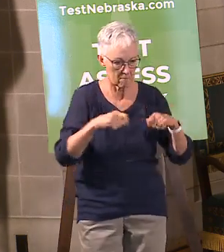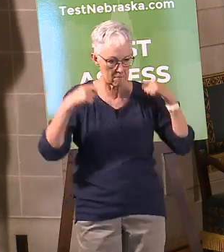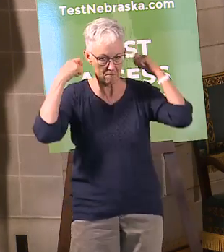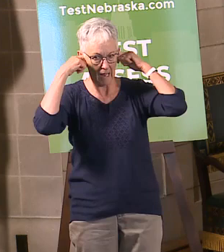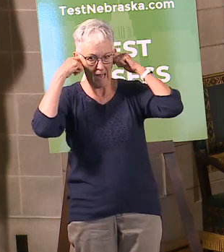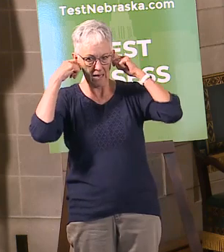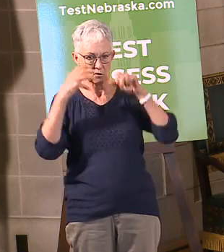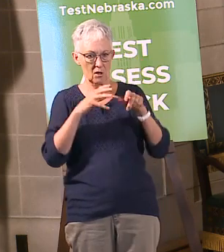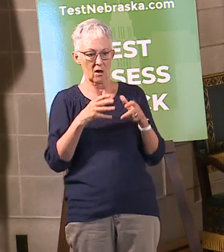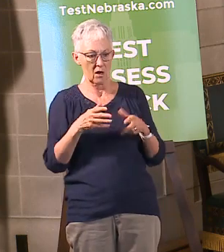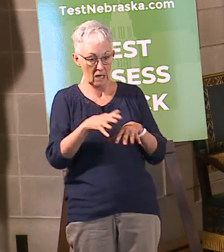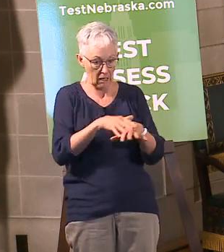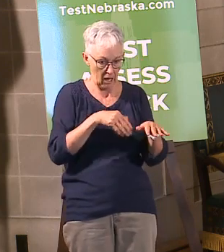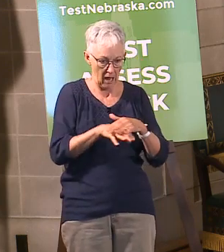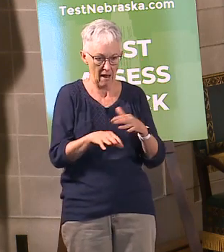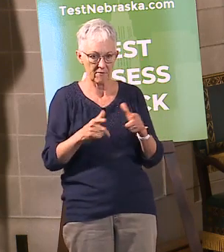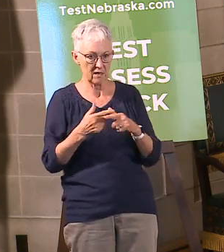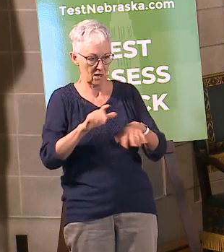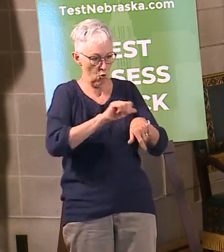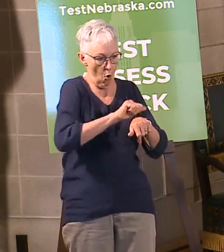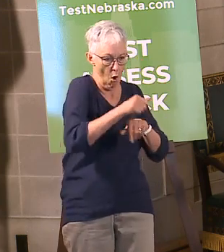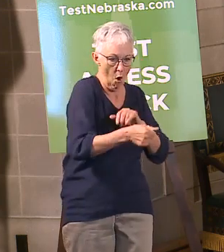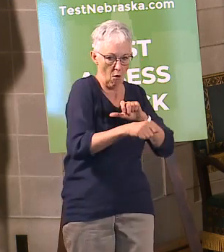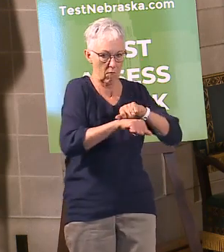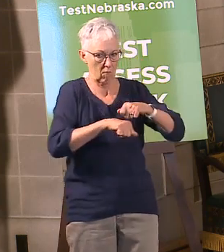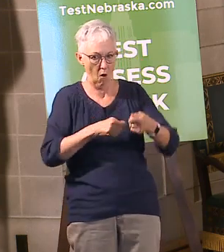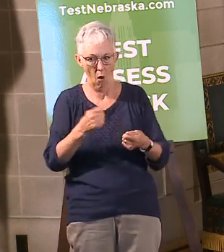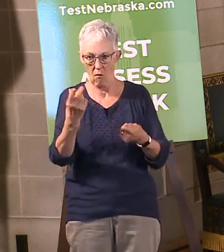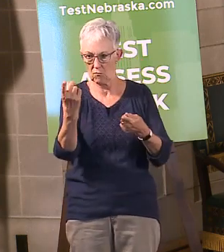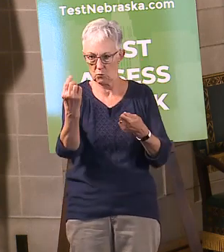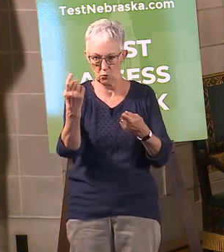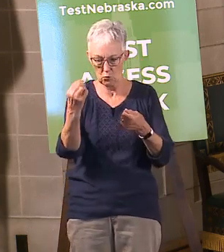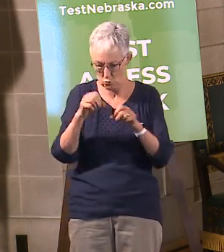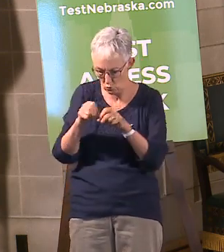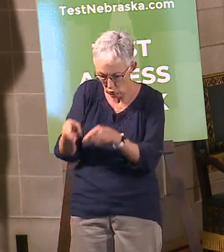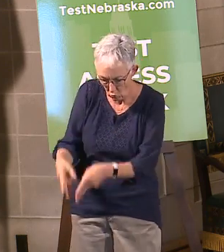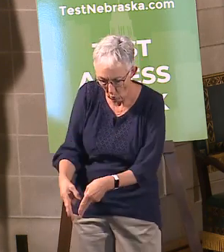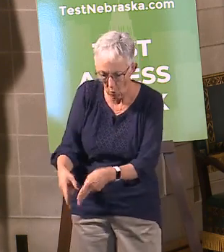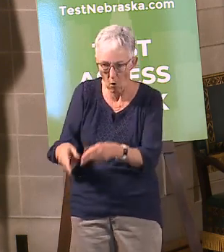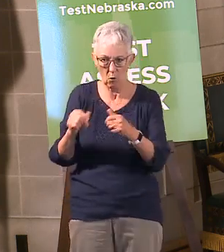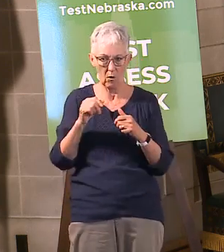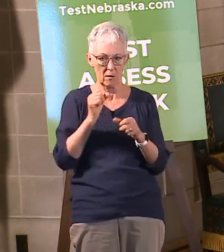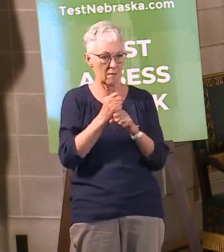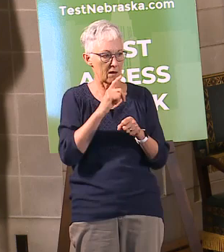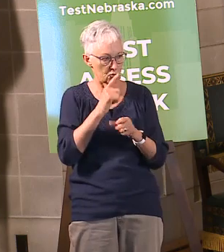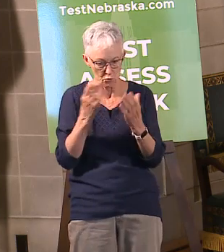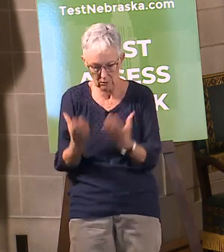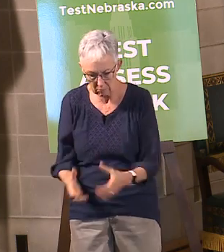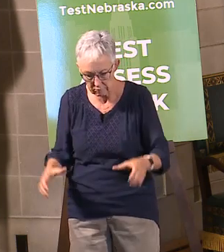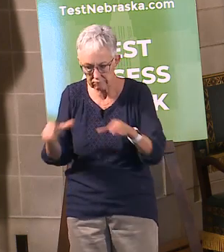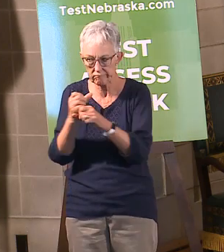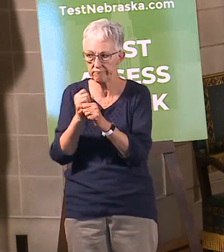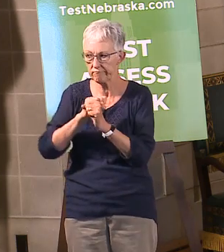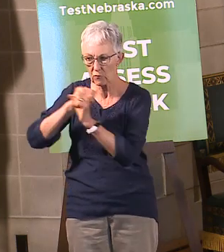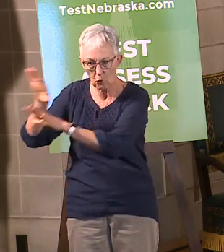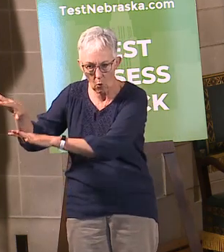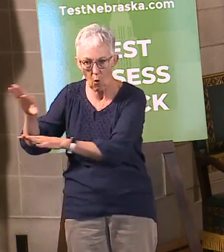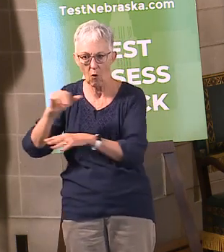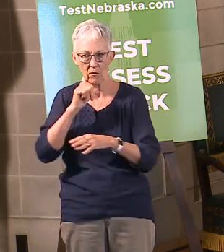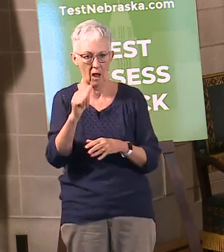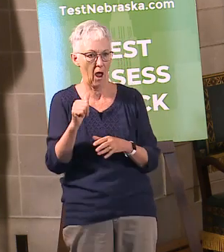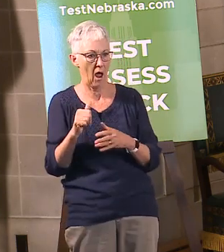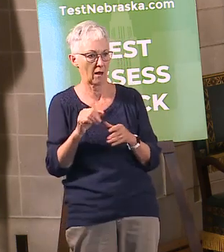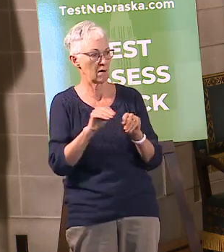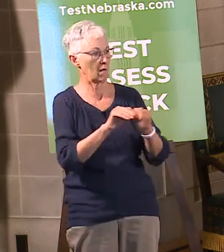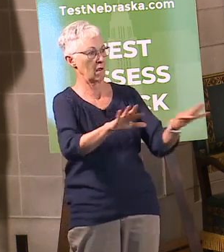So the state continues to work with these facilities to make sure that they're doing a good job. And as we talked about today, we're going to be working with the industry to have every